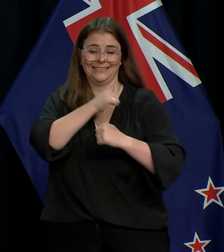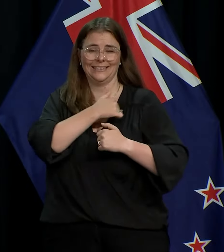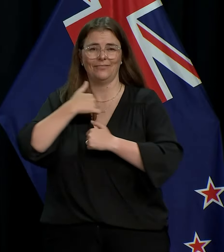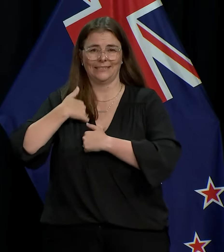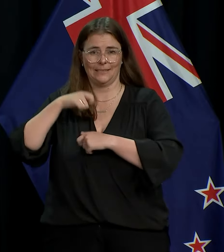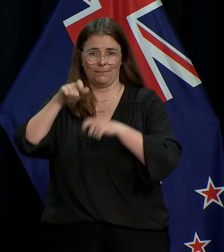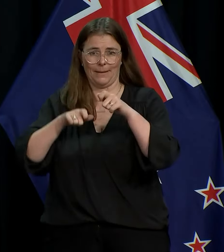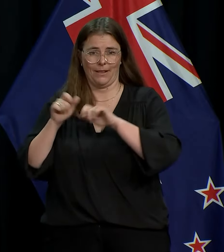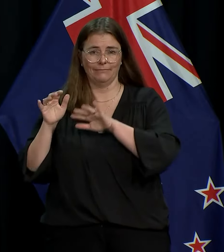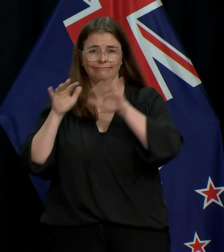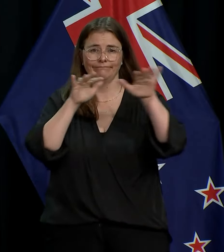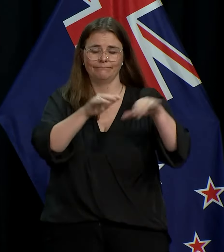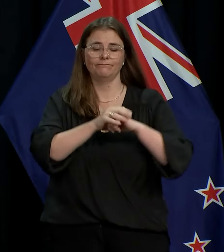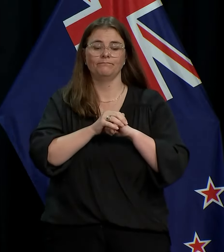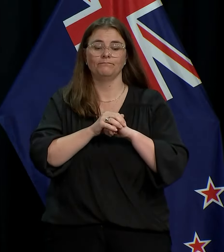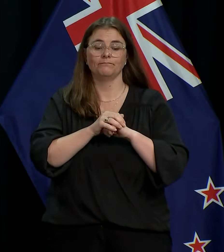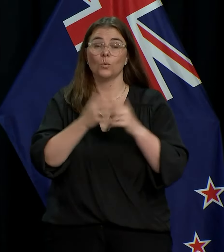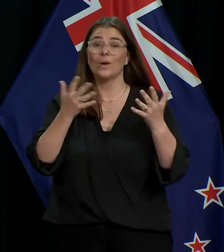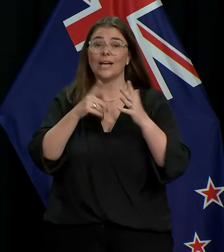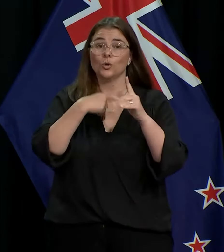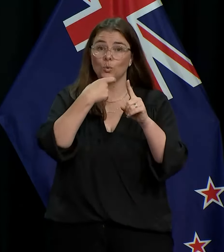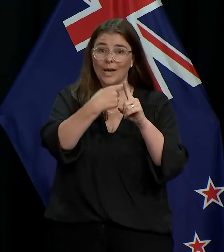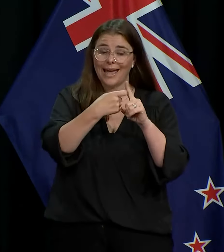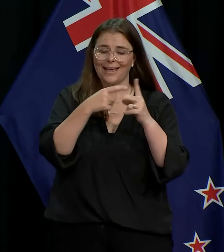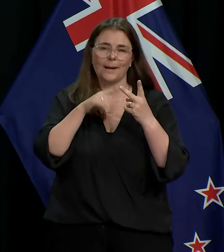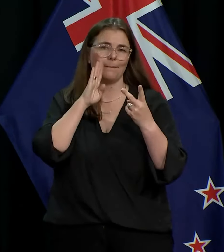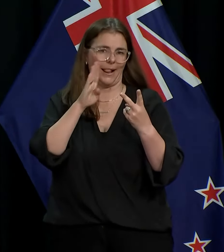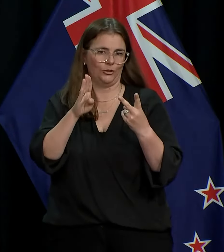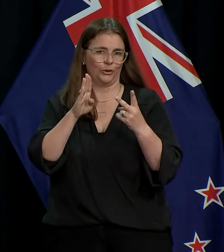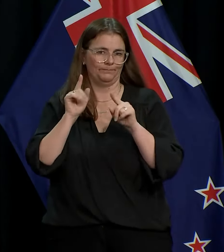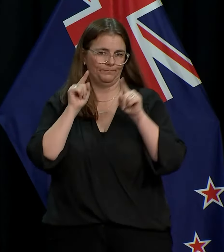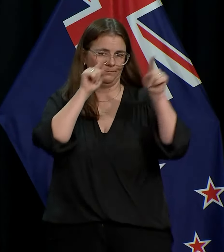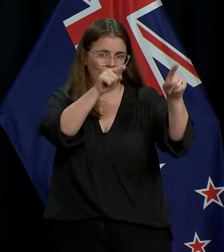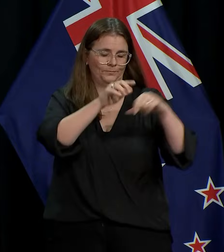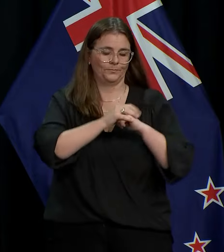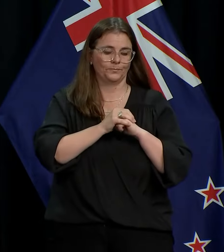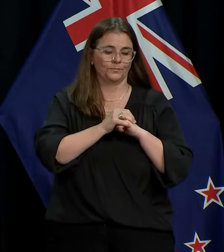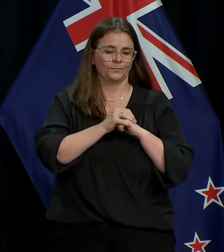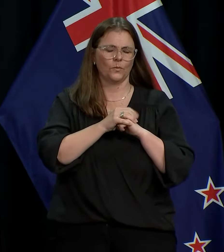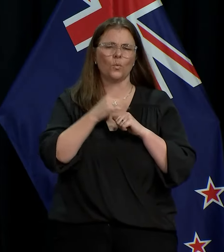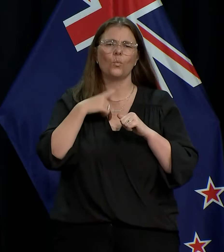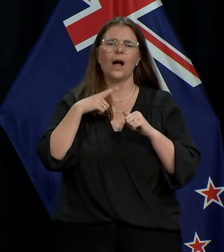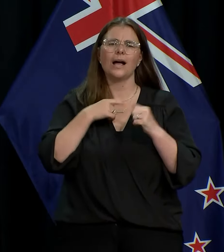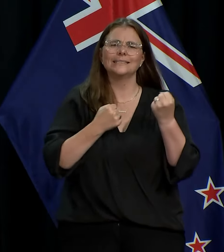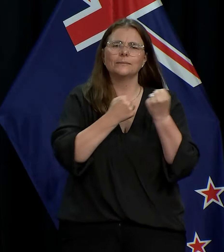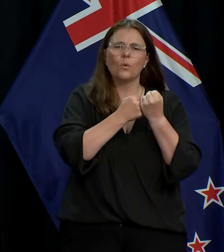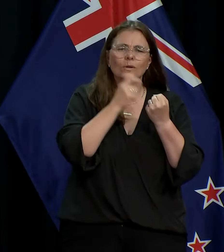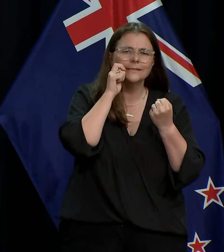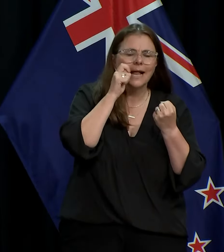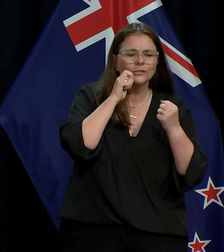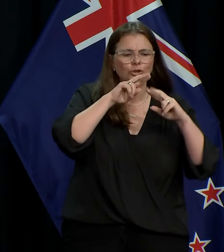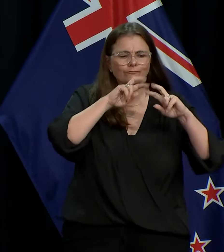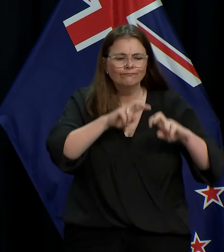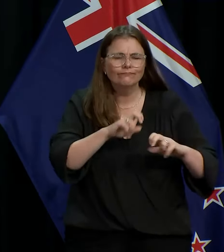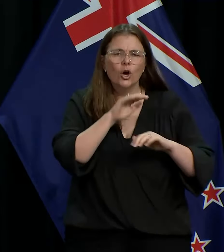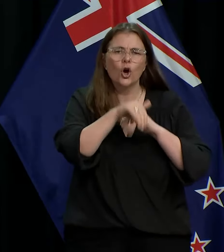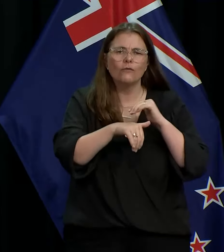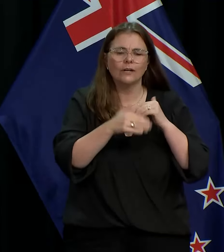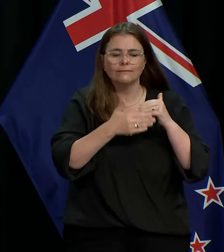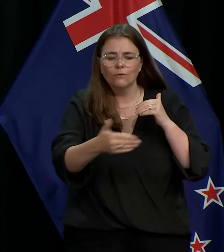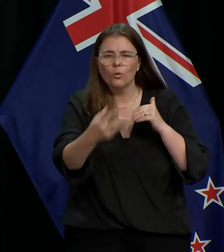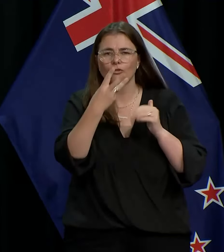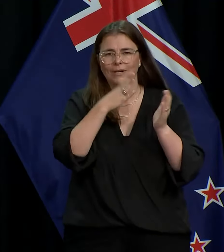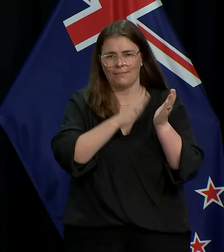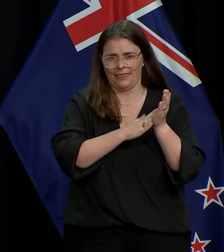Force personnel to the United Kingdom and Belgium to support our partners in intelligence and engagement work for the next 3